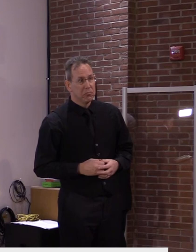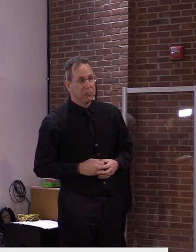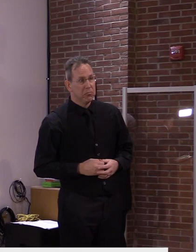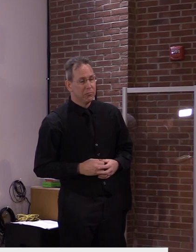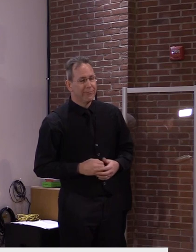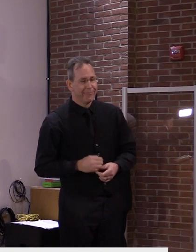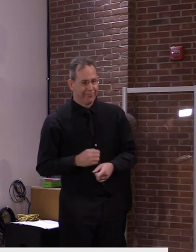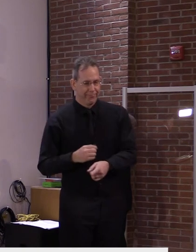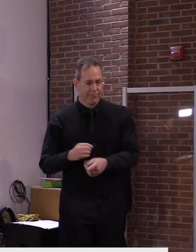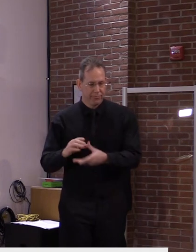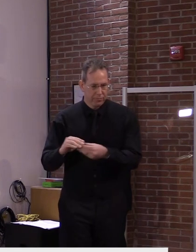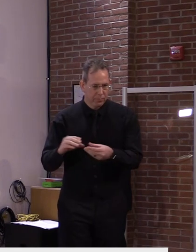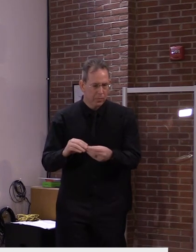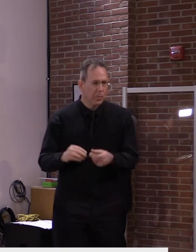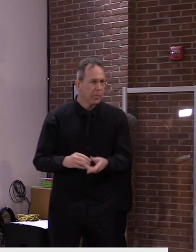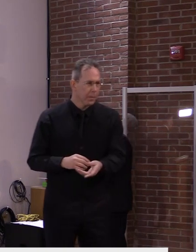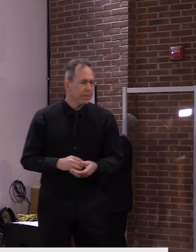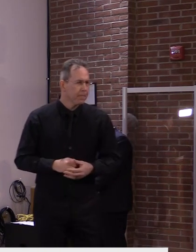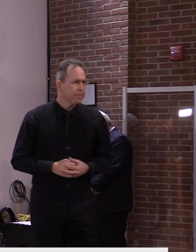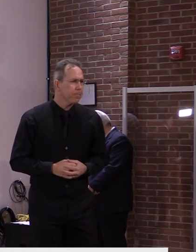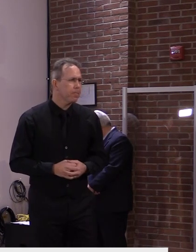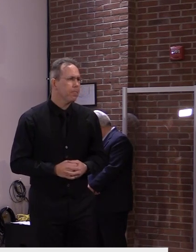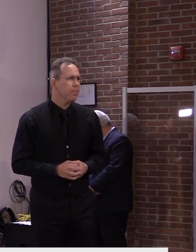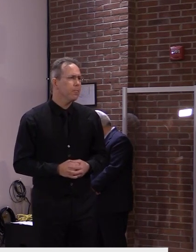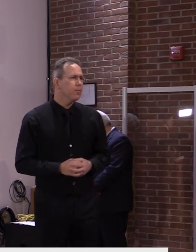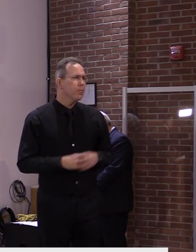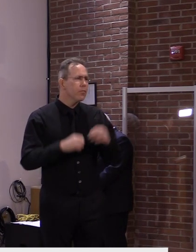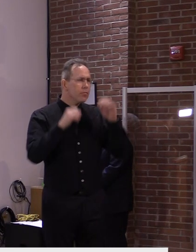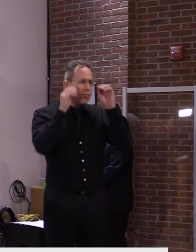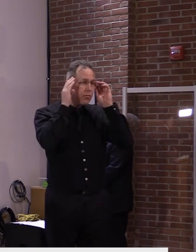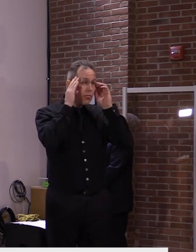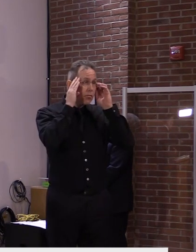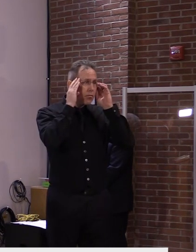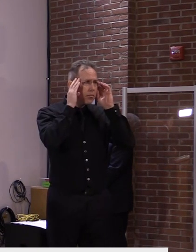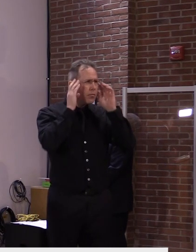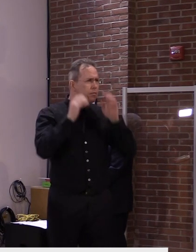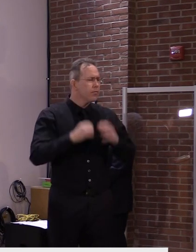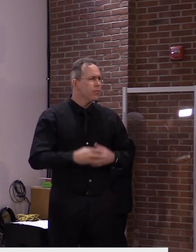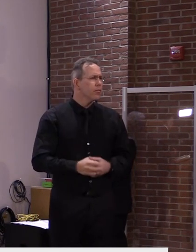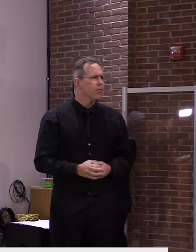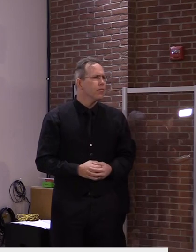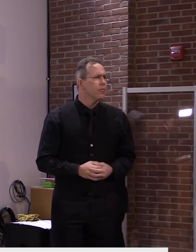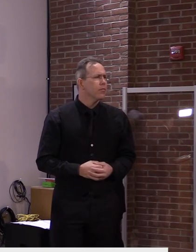Hello. I guess this is a question for Secretary French.